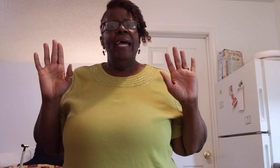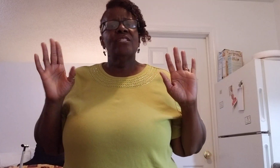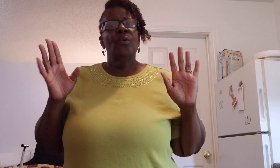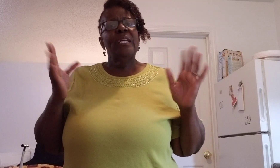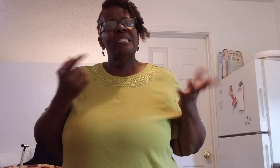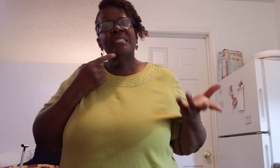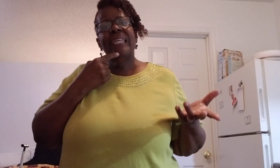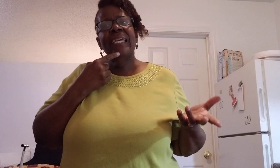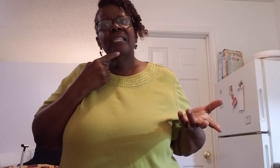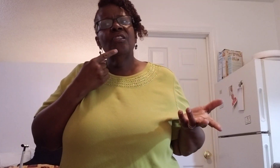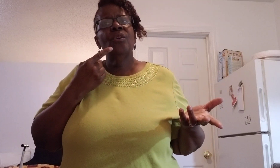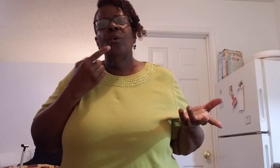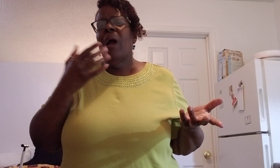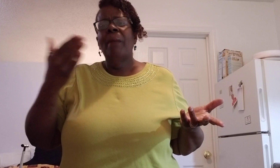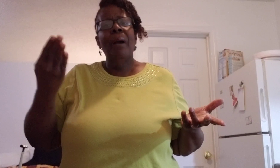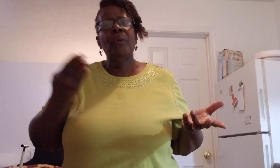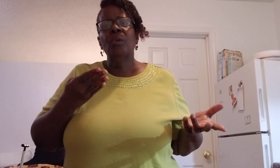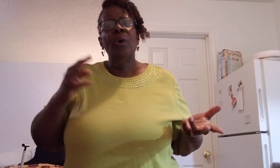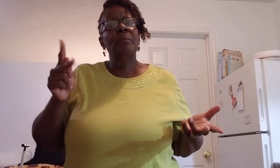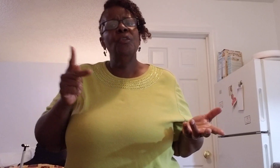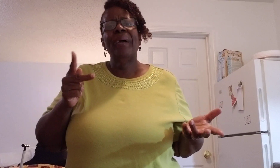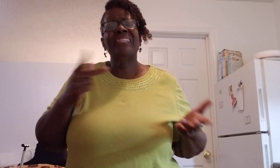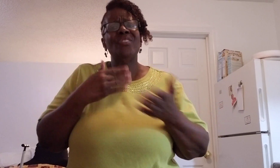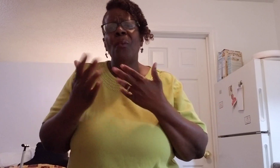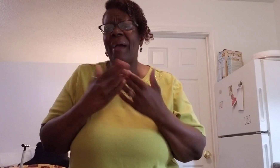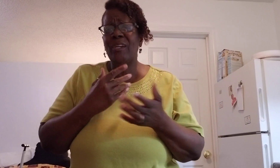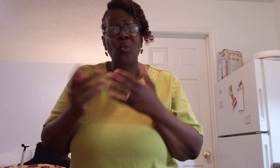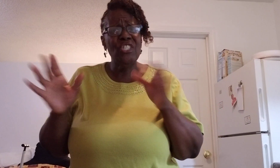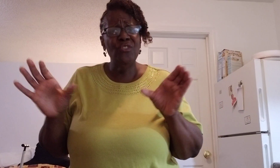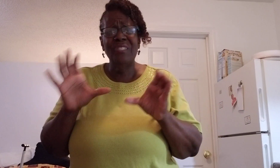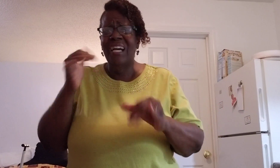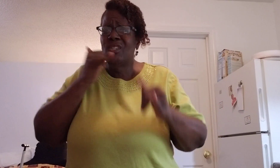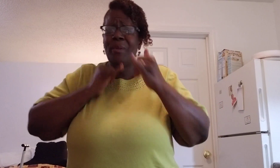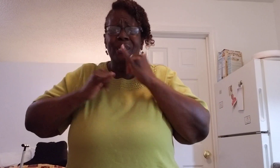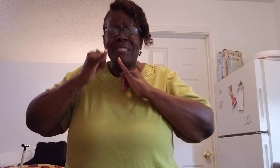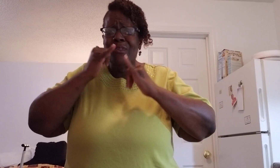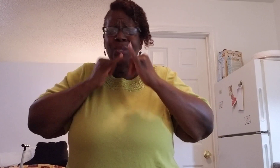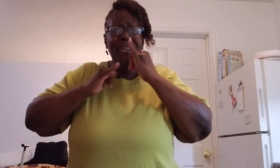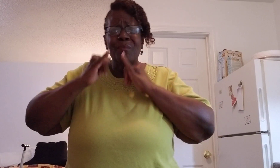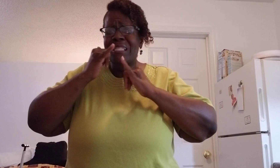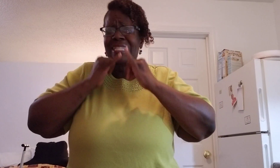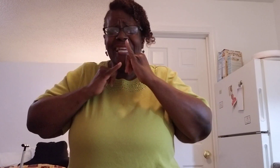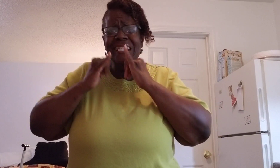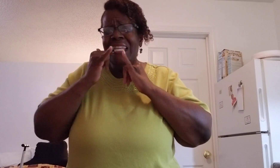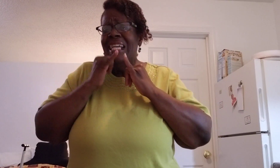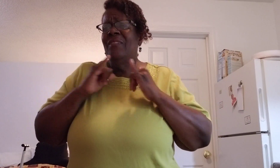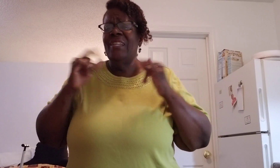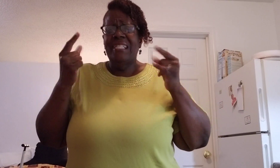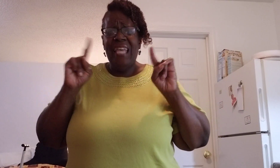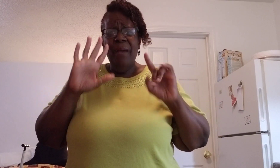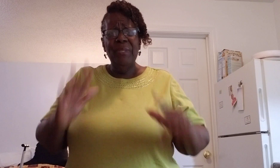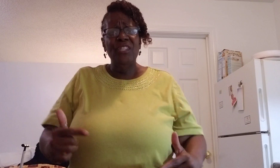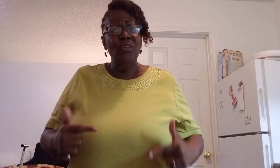so he's saying, I'm going to welcome you back, that no matter what you've done, no matter whatever mistakes that has happened in your